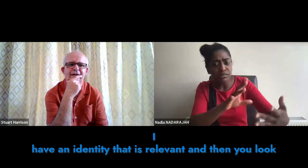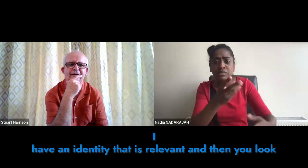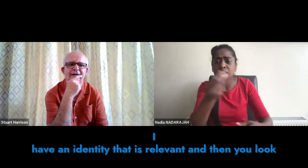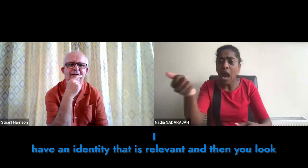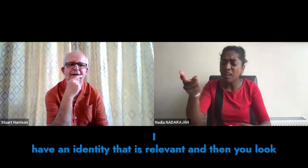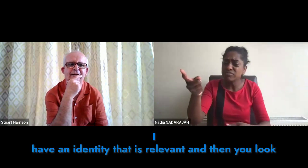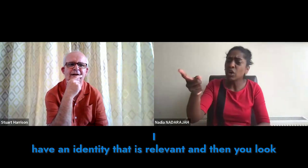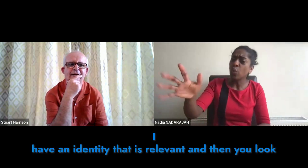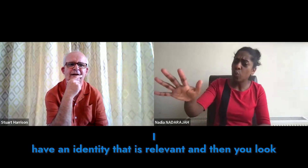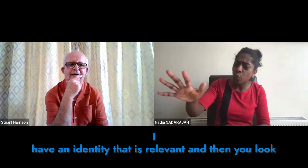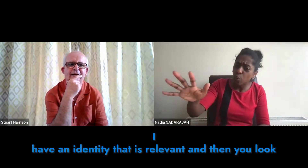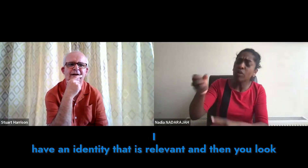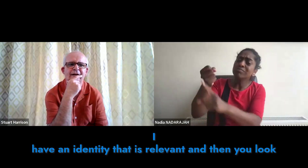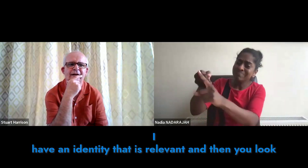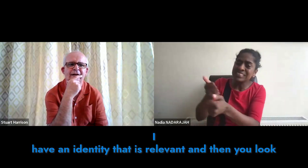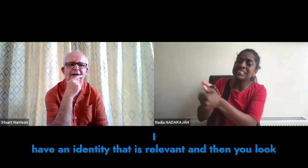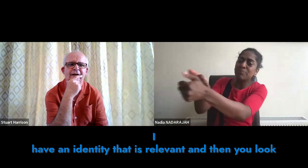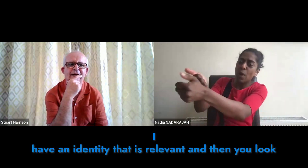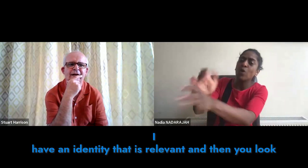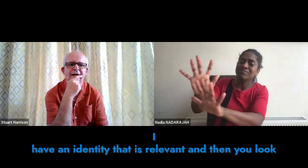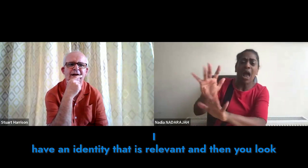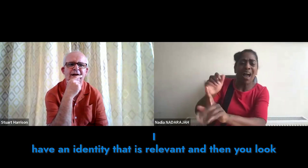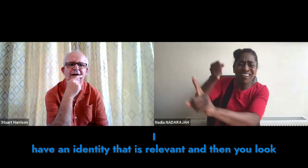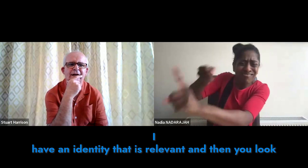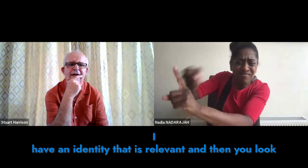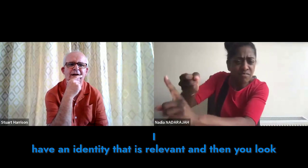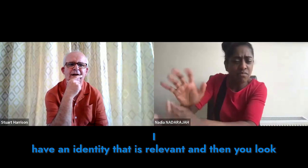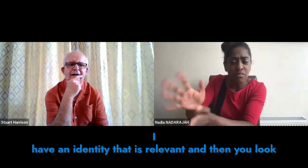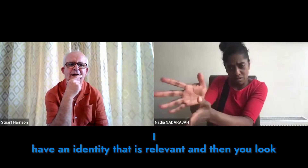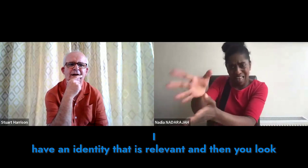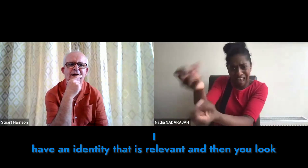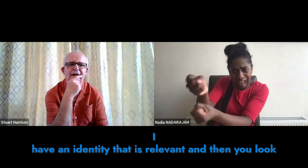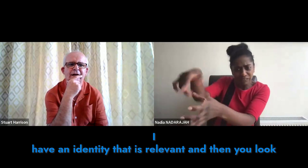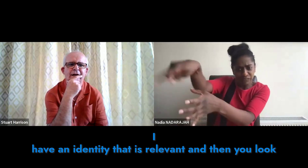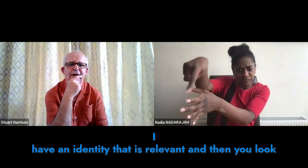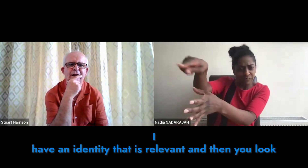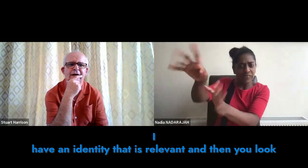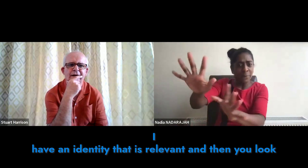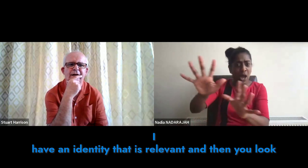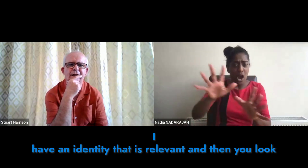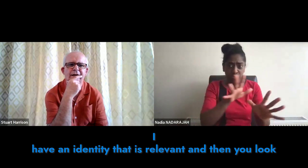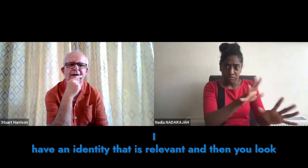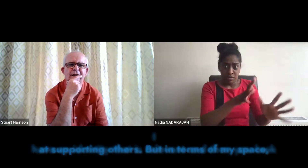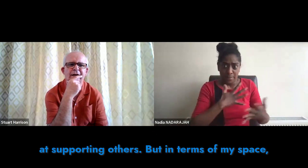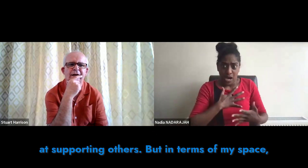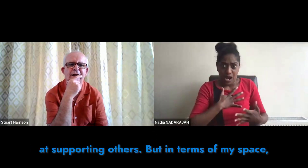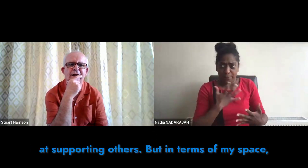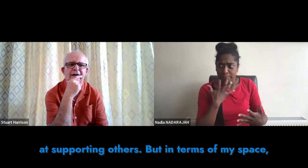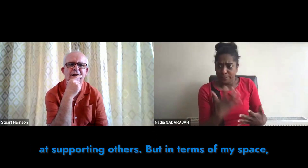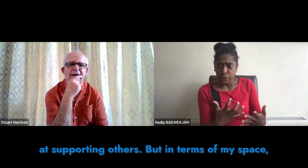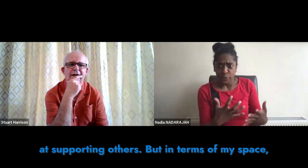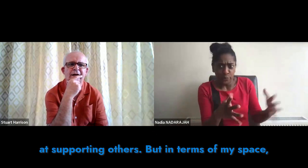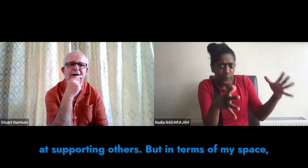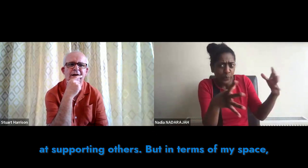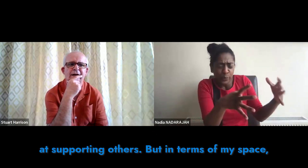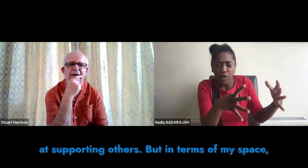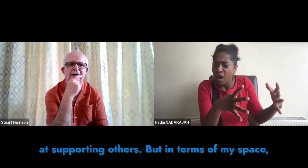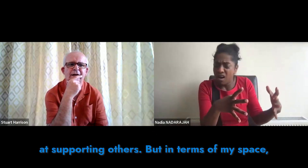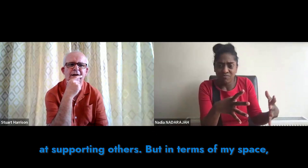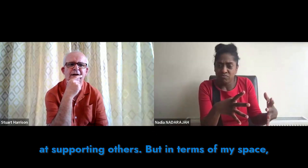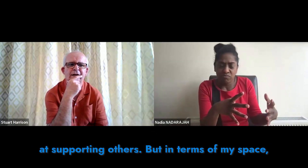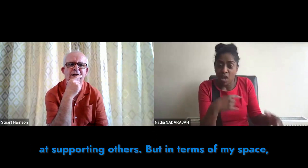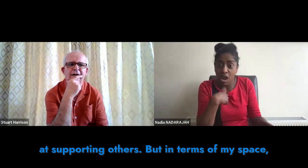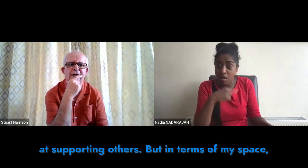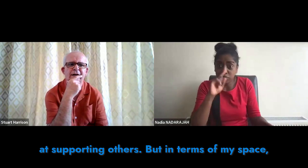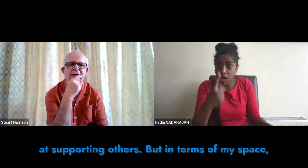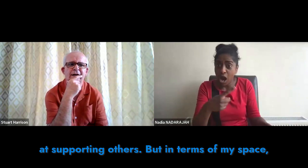I have an identity that is relevant. And then you look at supporting others. But in terms